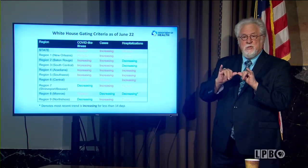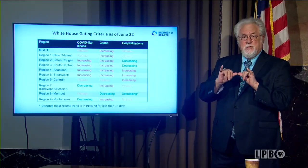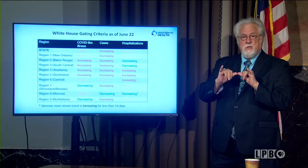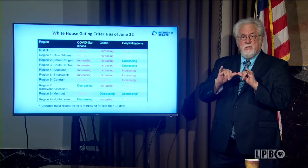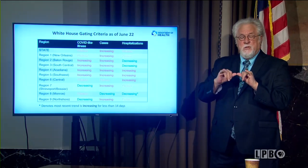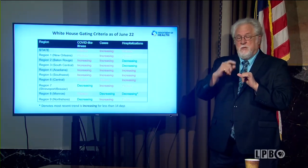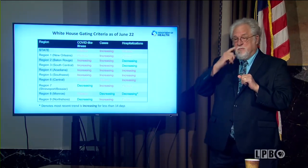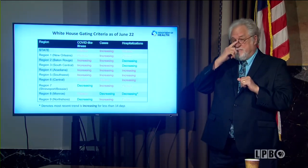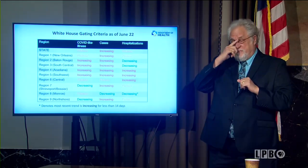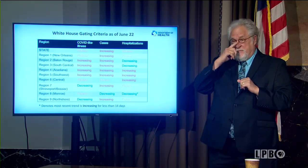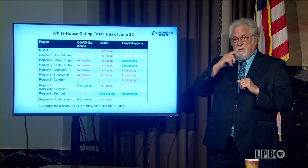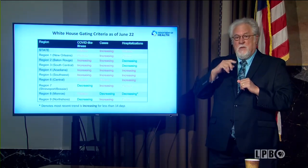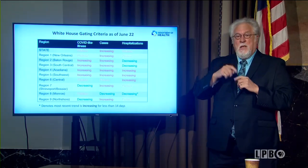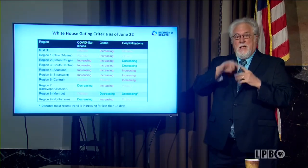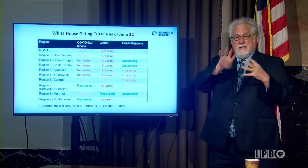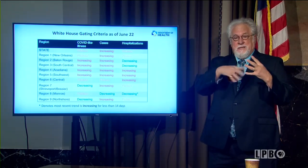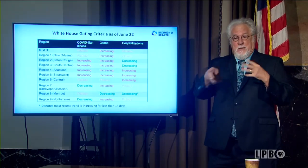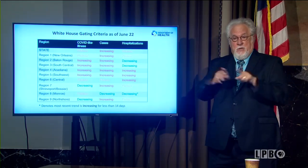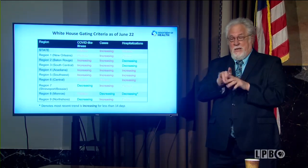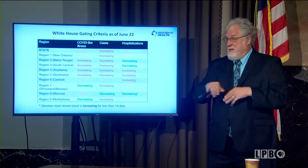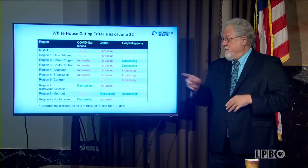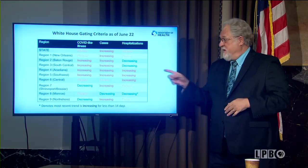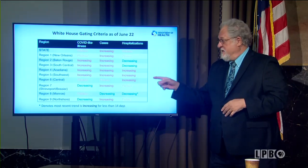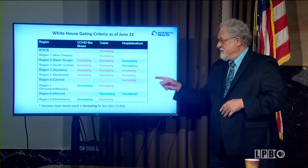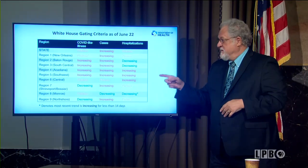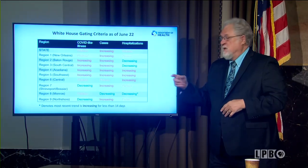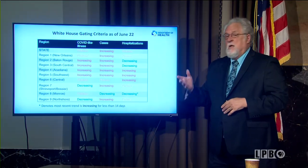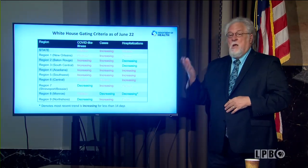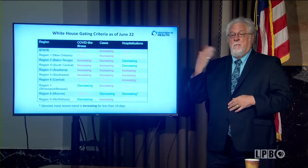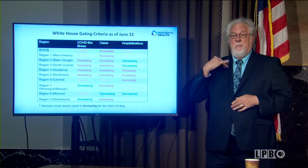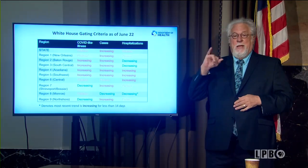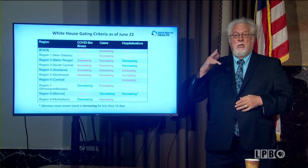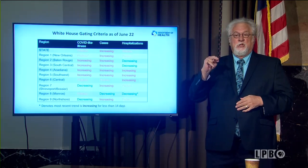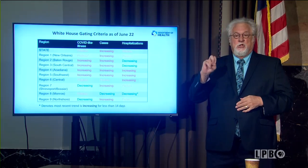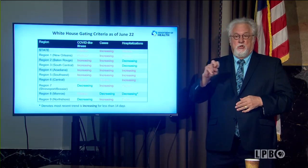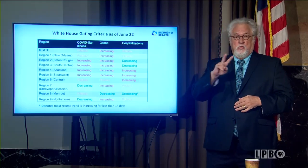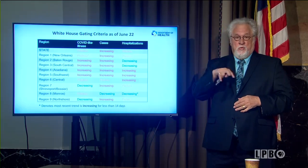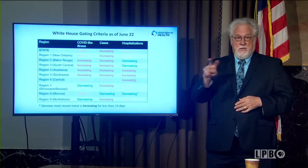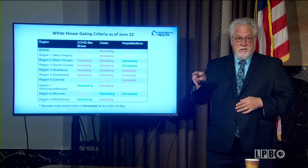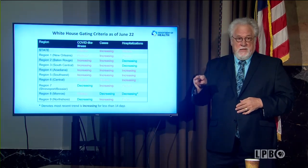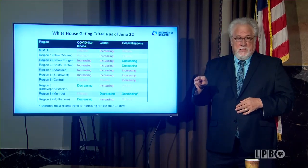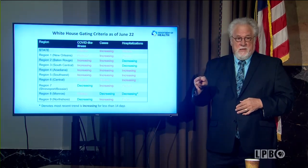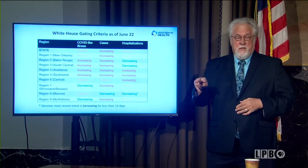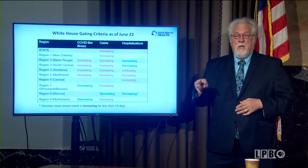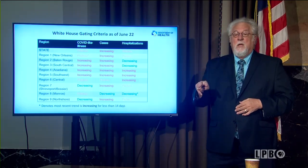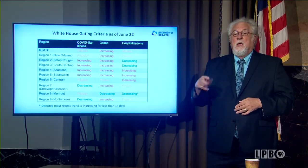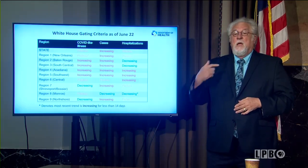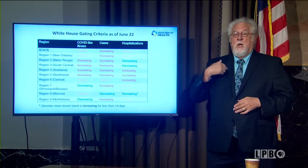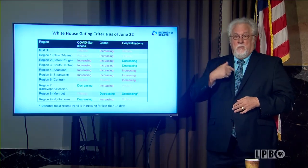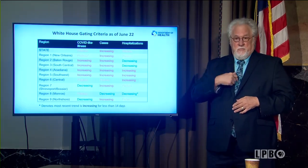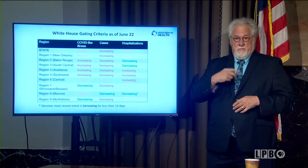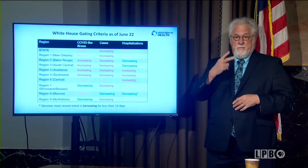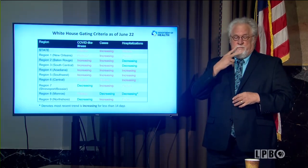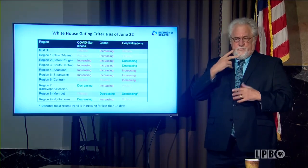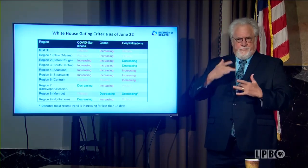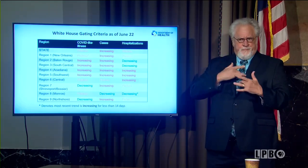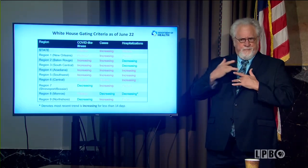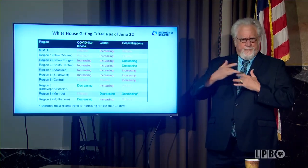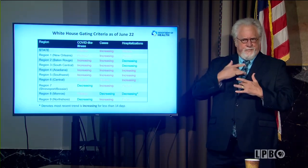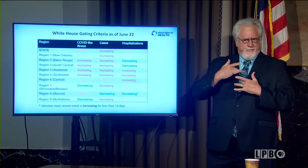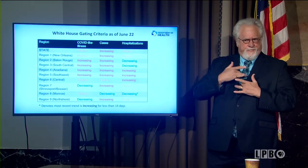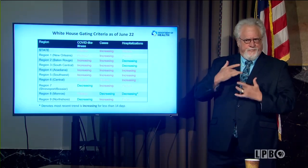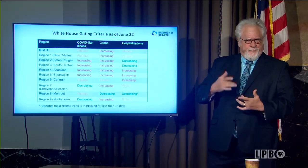in a table form like this was back on June 22nd, and at the time we were already seeing indications of concerning